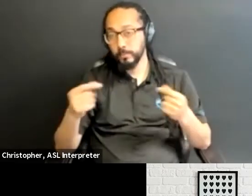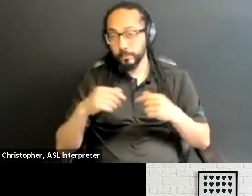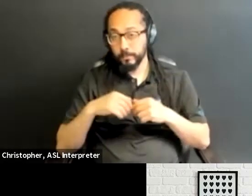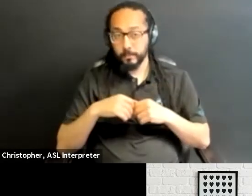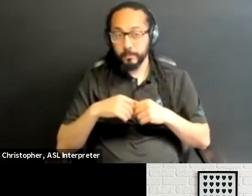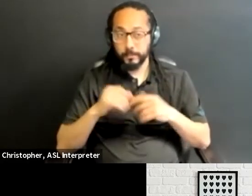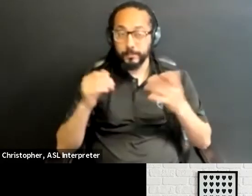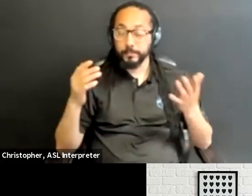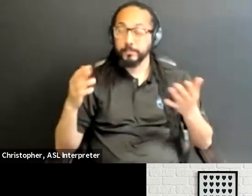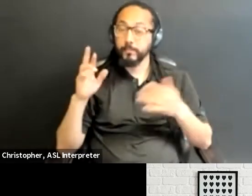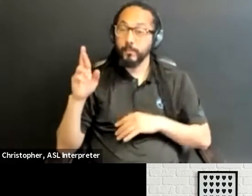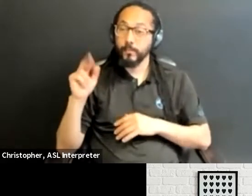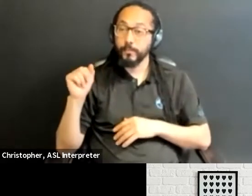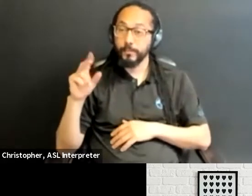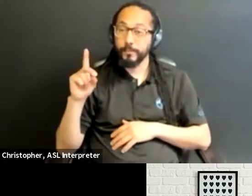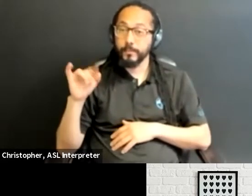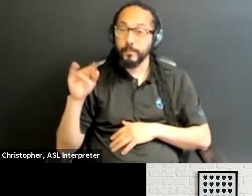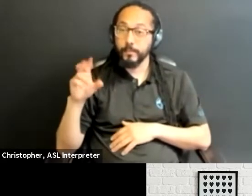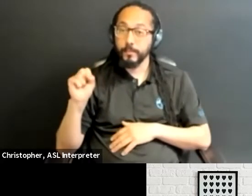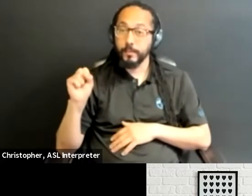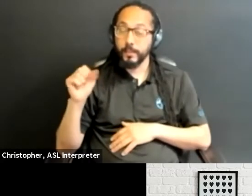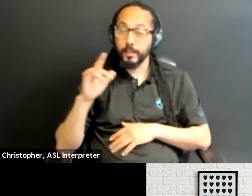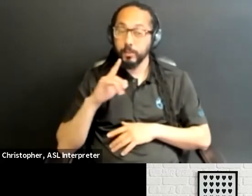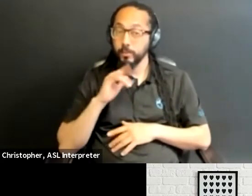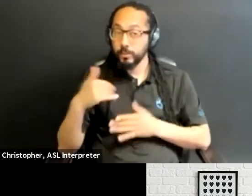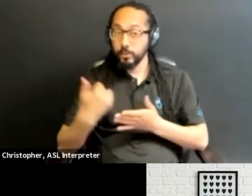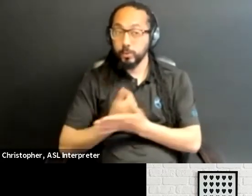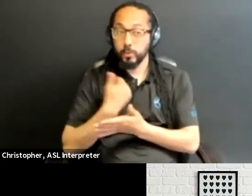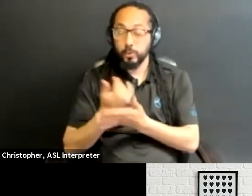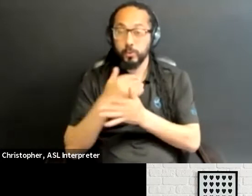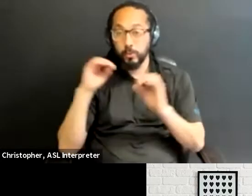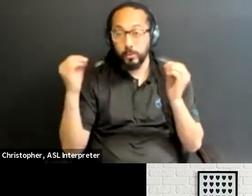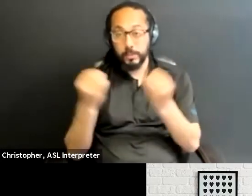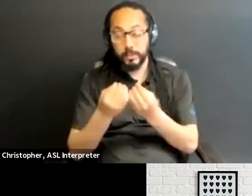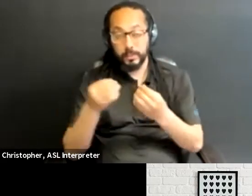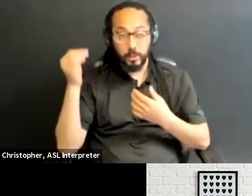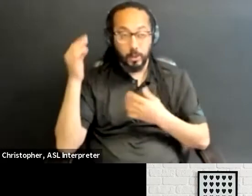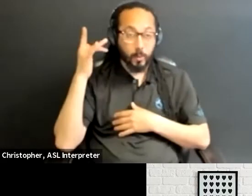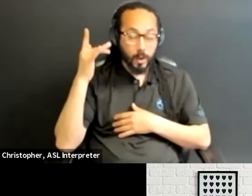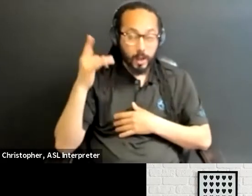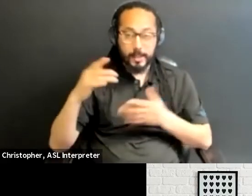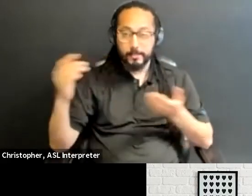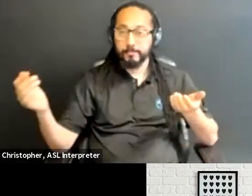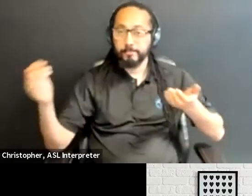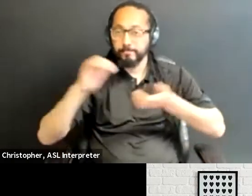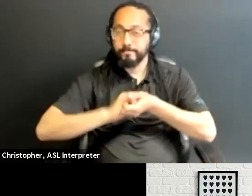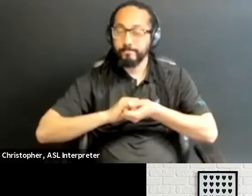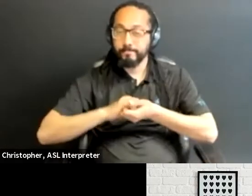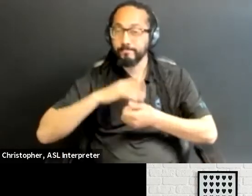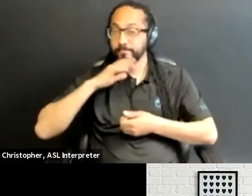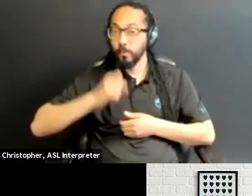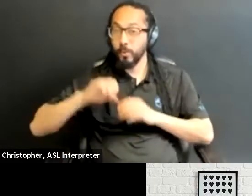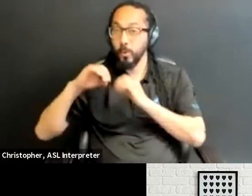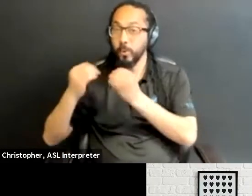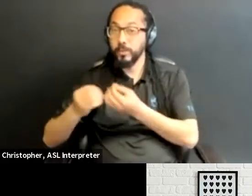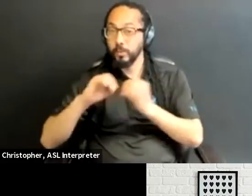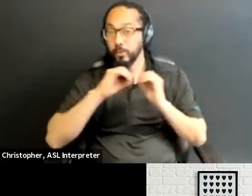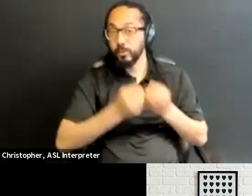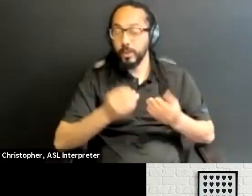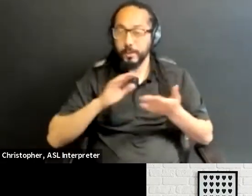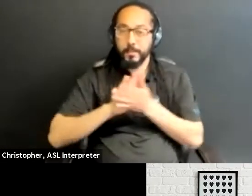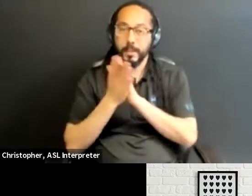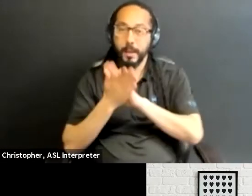At Radius, it's a fairly new organization because it's the amalgamation of 2 formerly existing organizations,